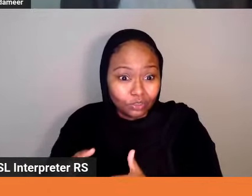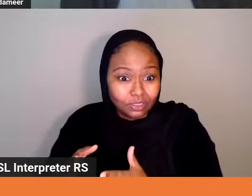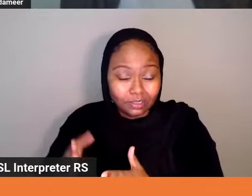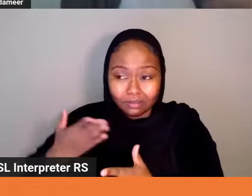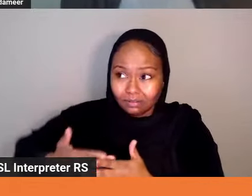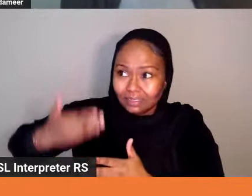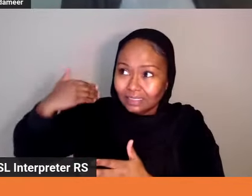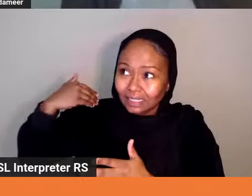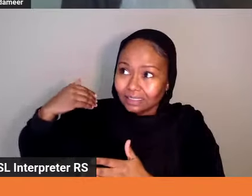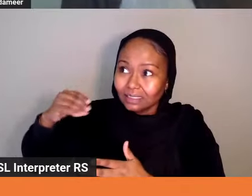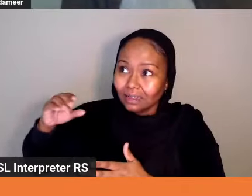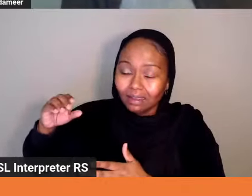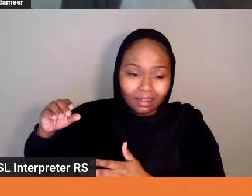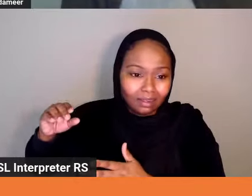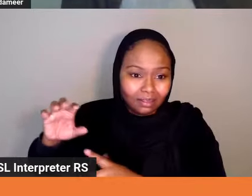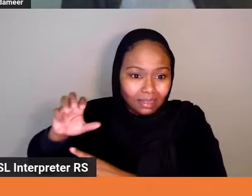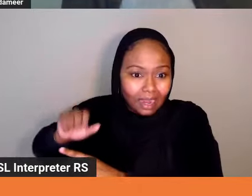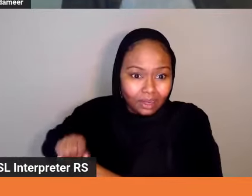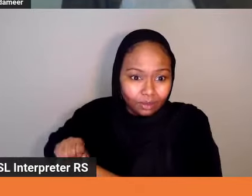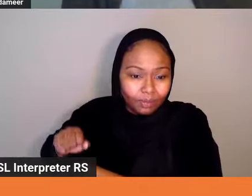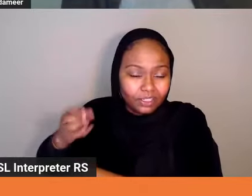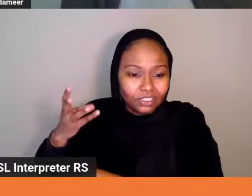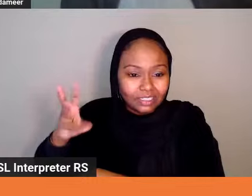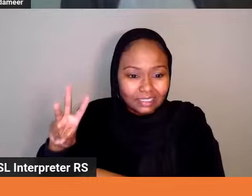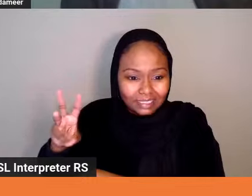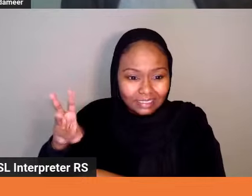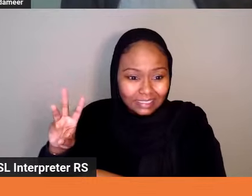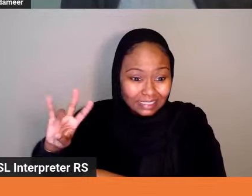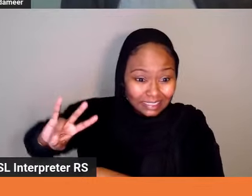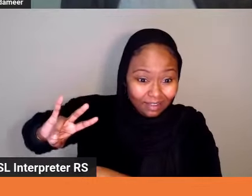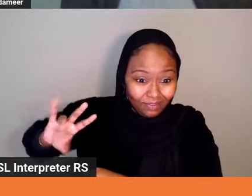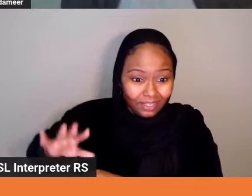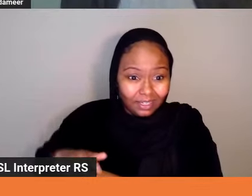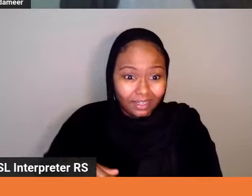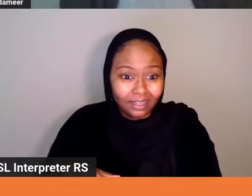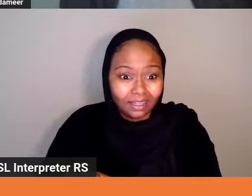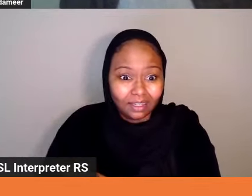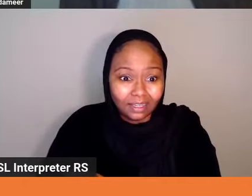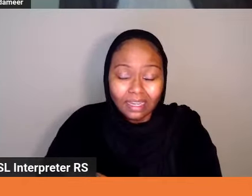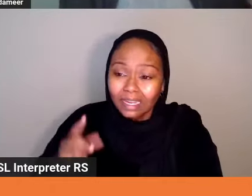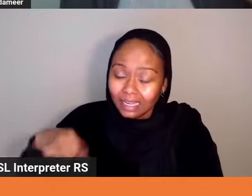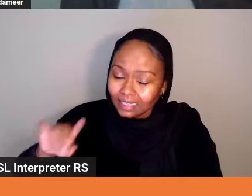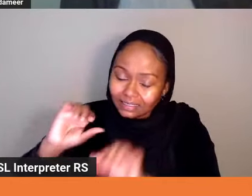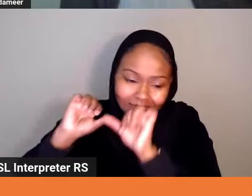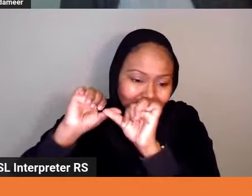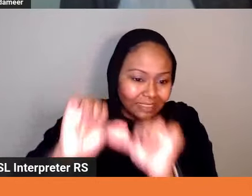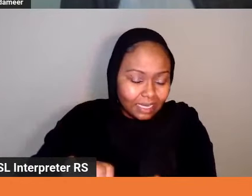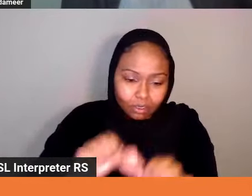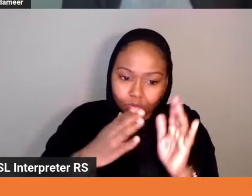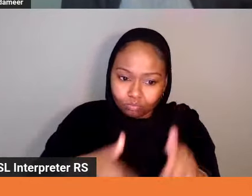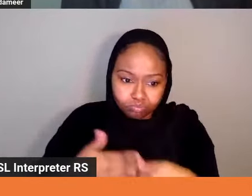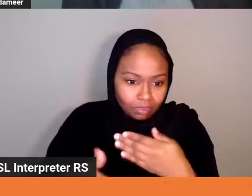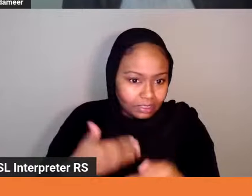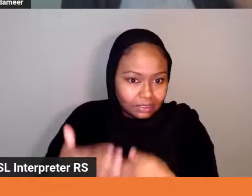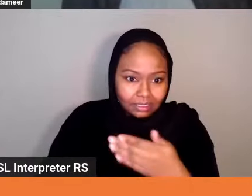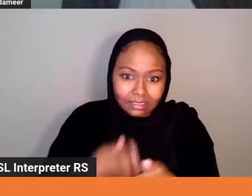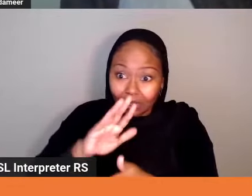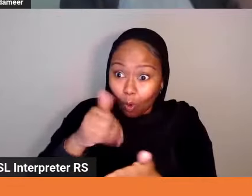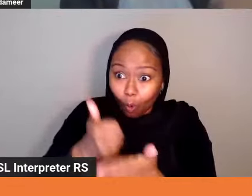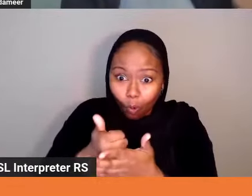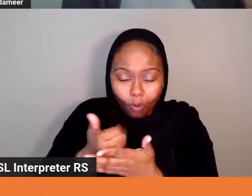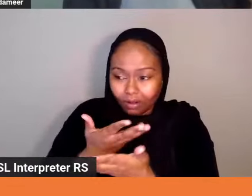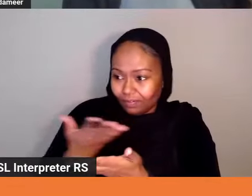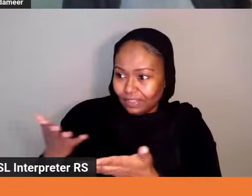since the occupation on 67. It's a continuous process, and all of this